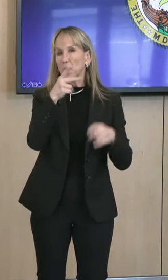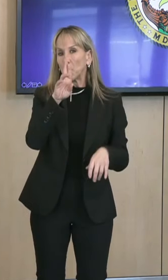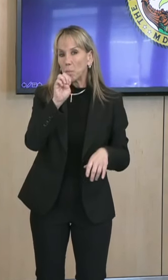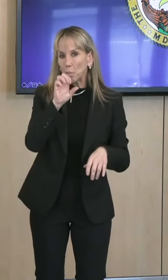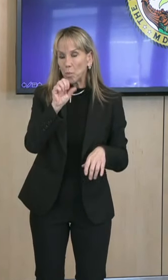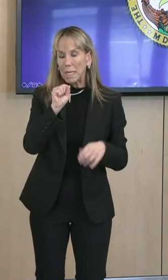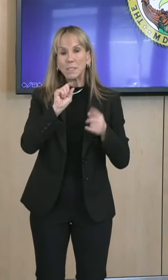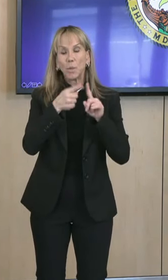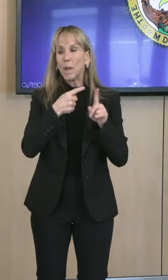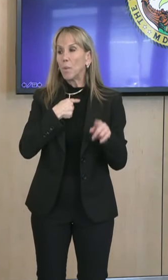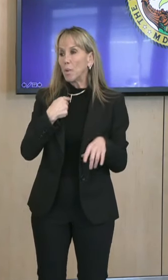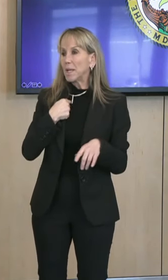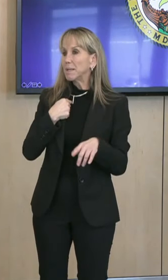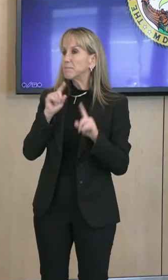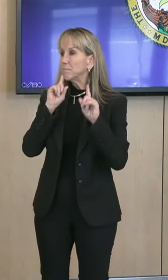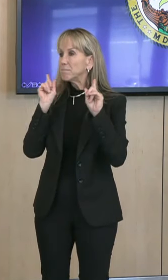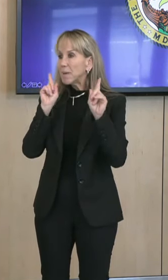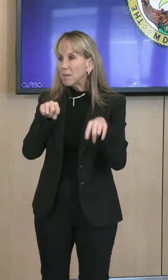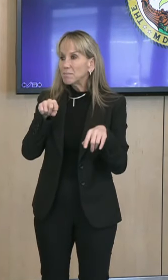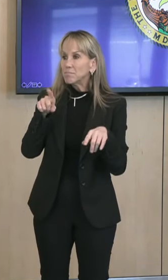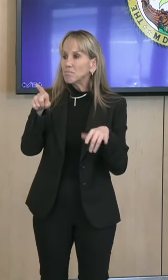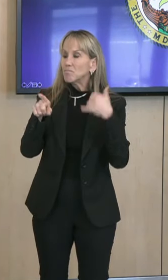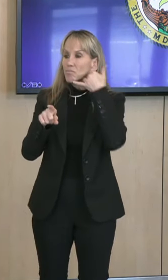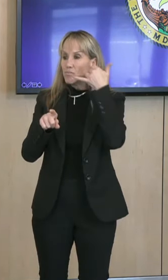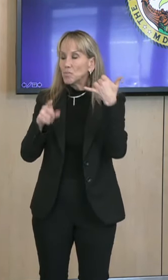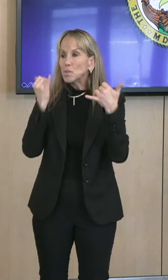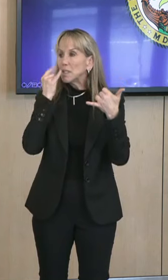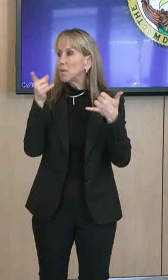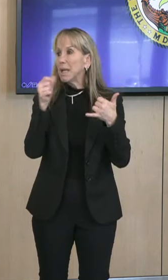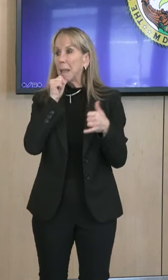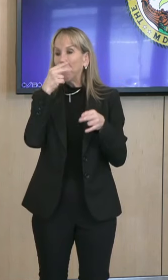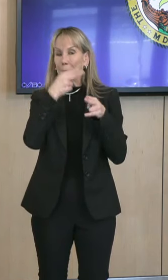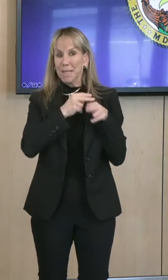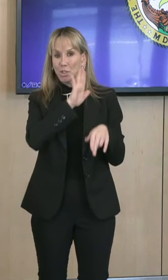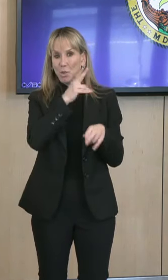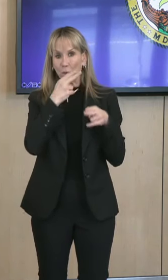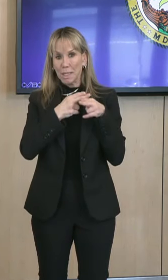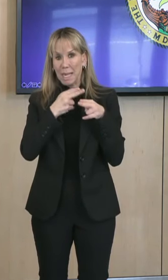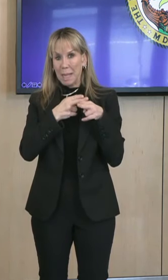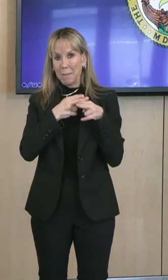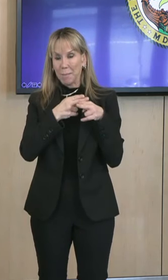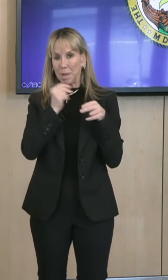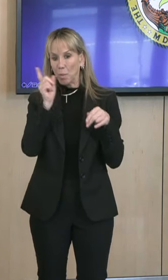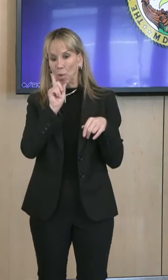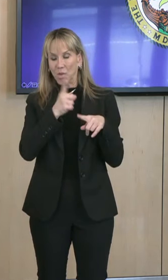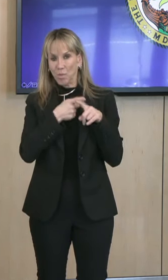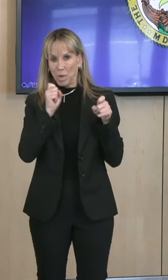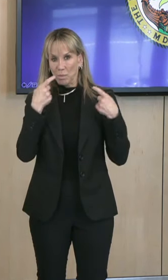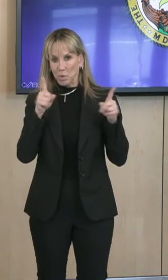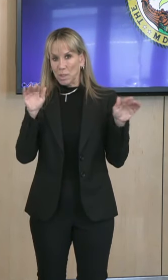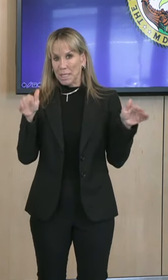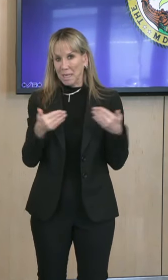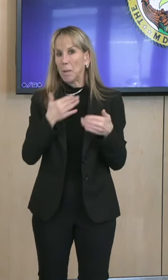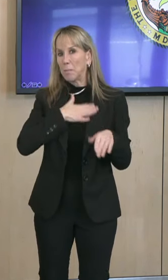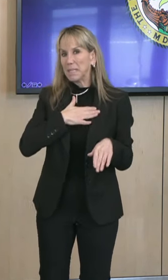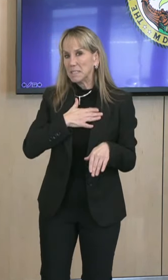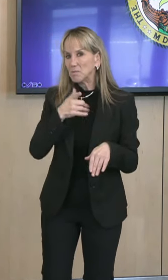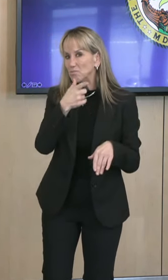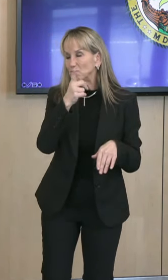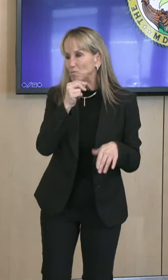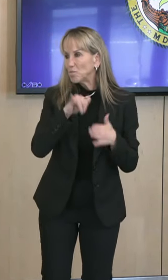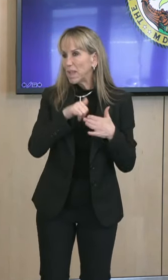we call you up, Ken, if your name and outlet are not mentioned in the introduction, please do so. We'll take the first call